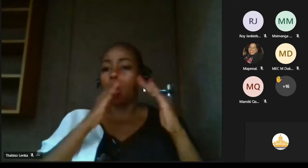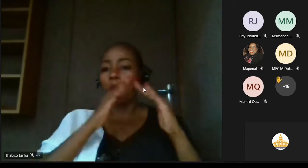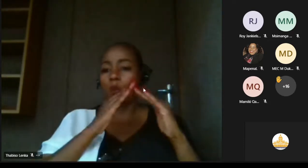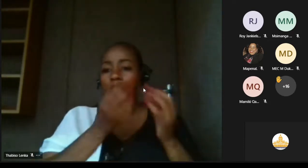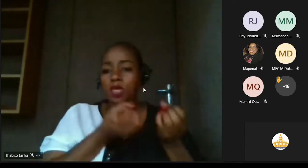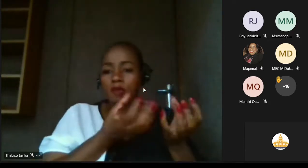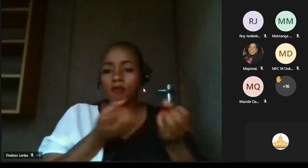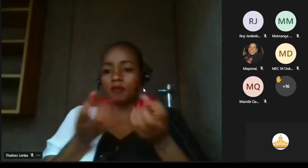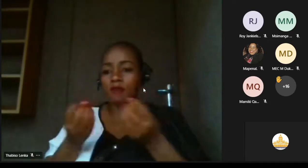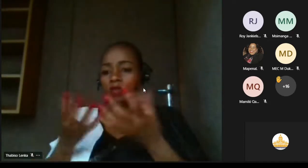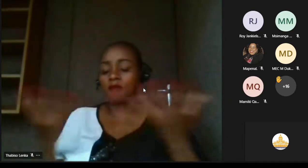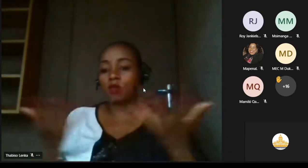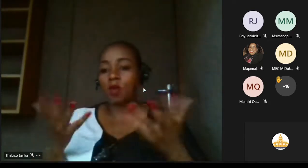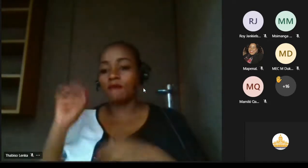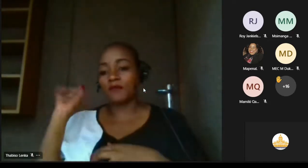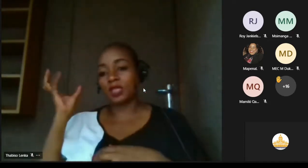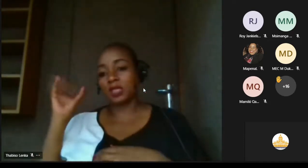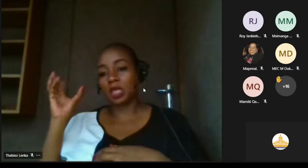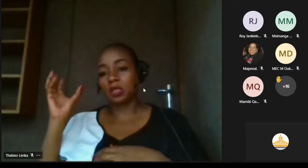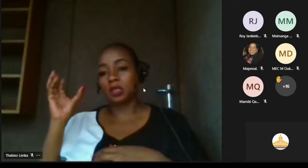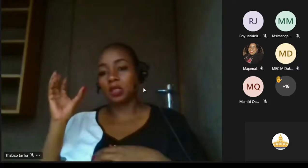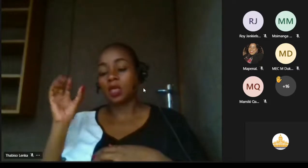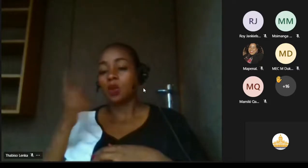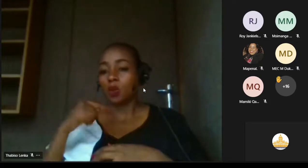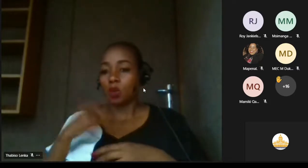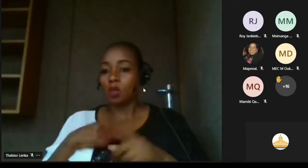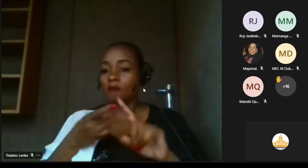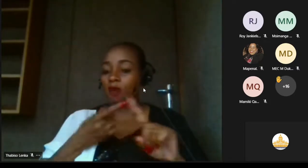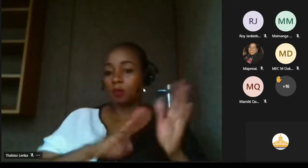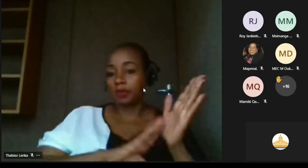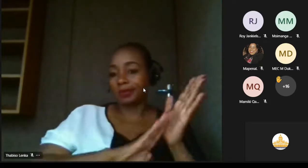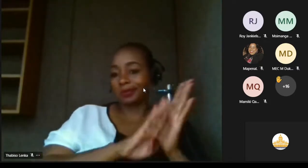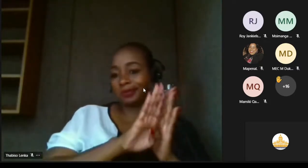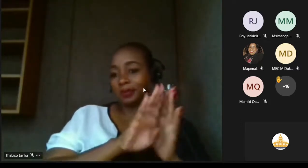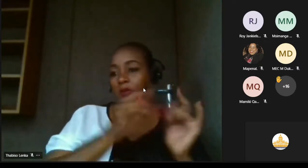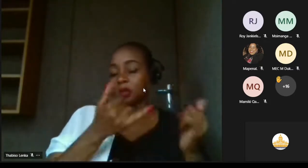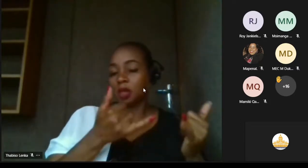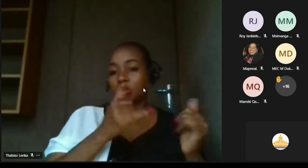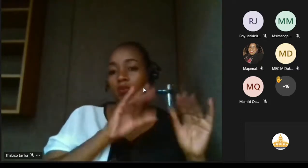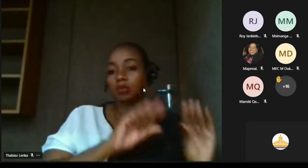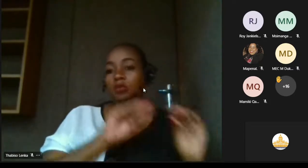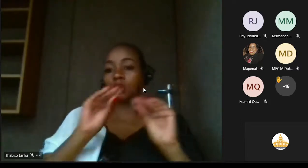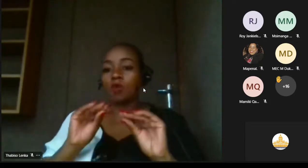State citizens. Our growth from housing to human settlement in